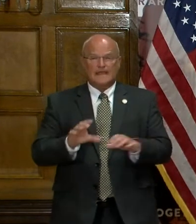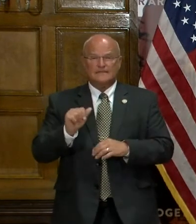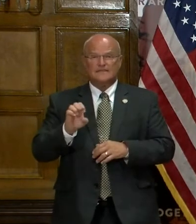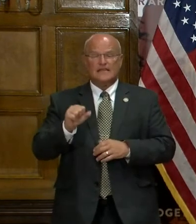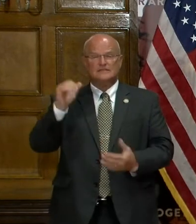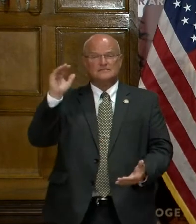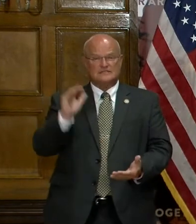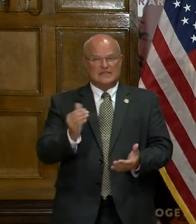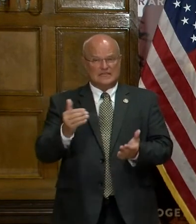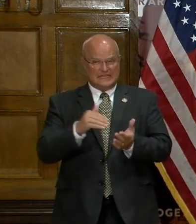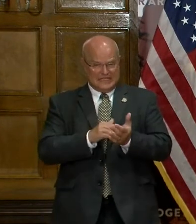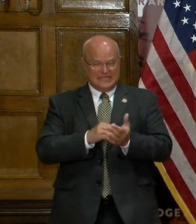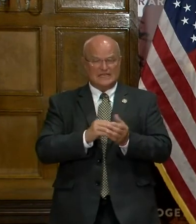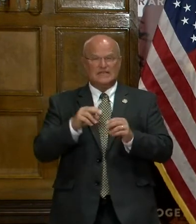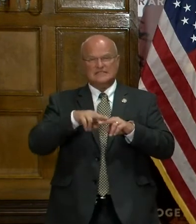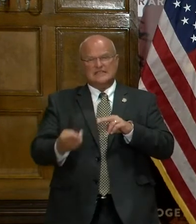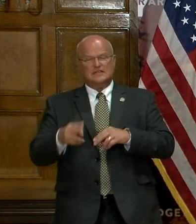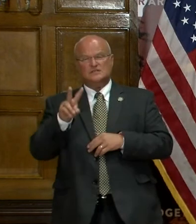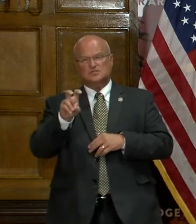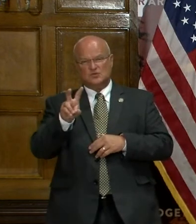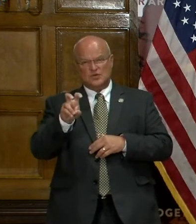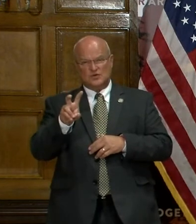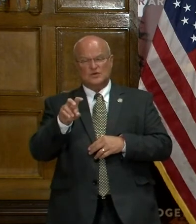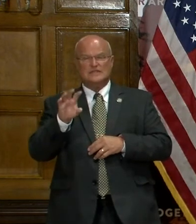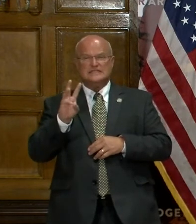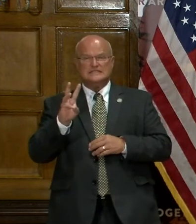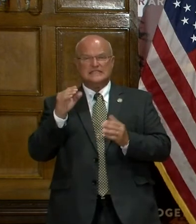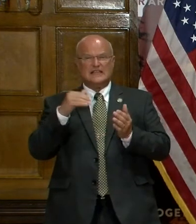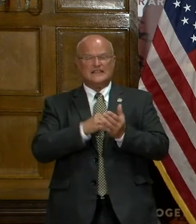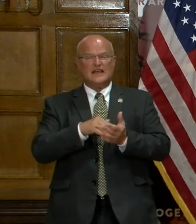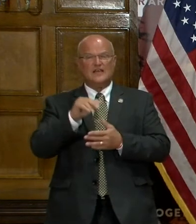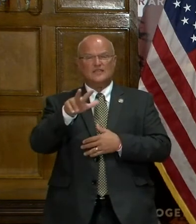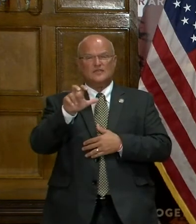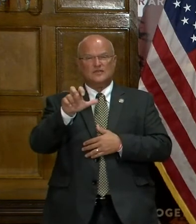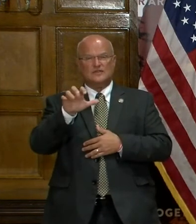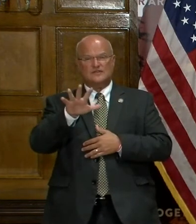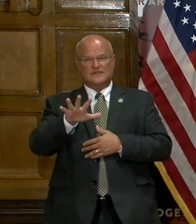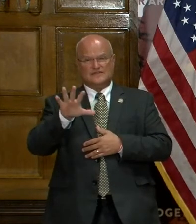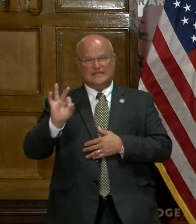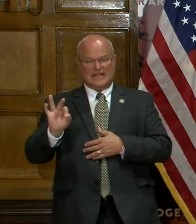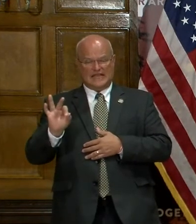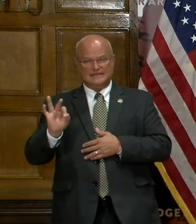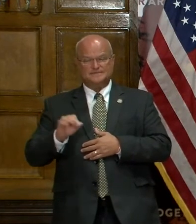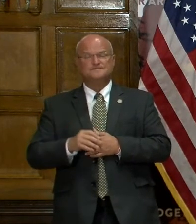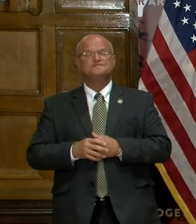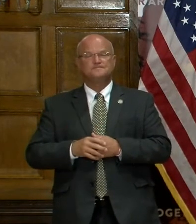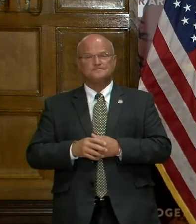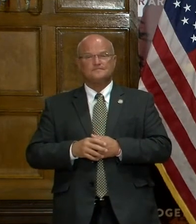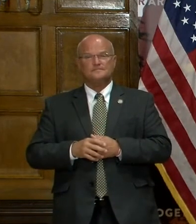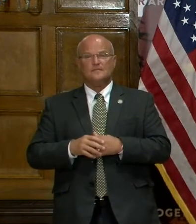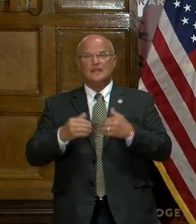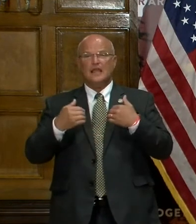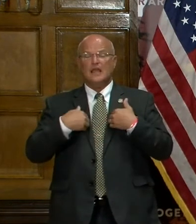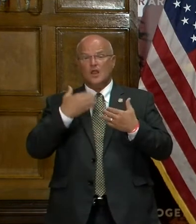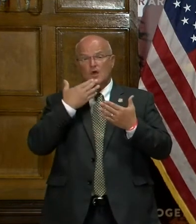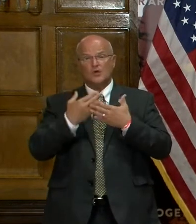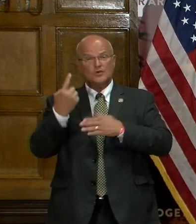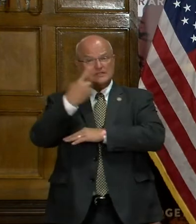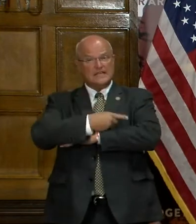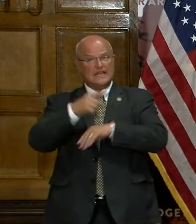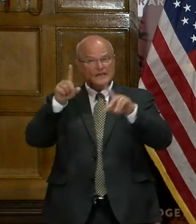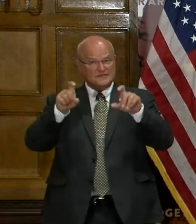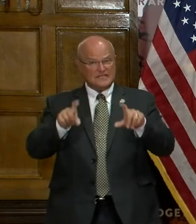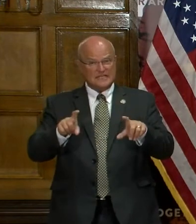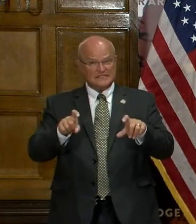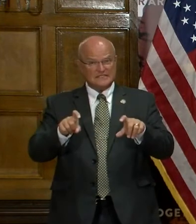are down again by over 200, down to 6,359. We have had a good day of testing.